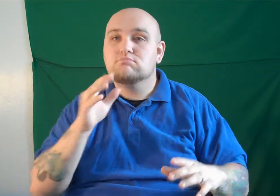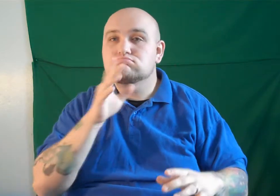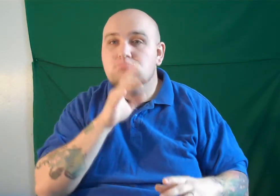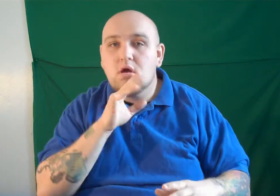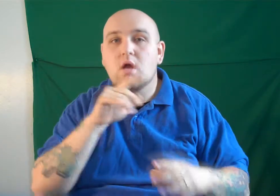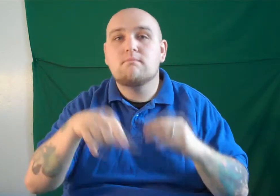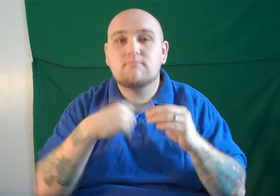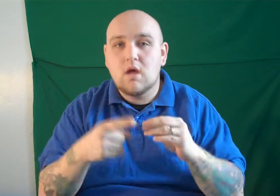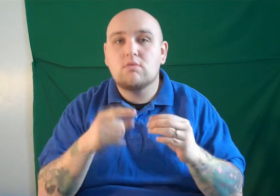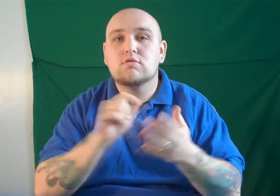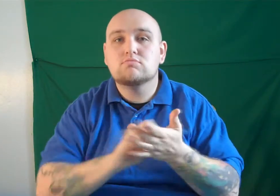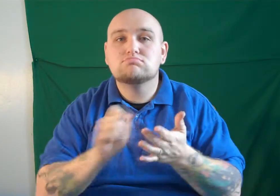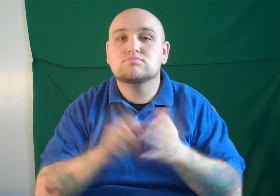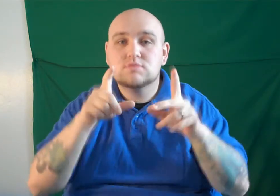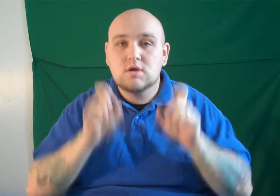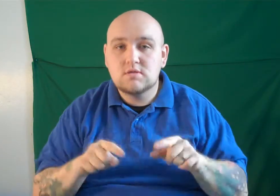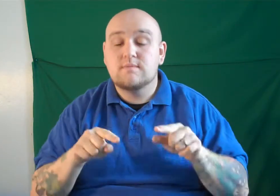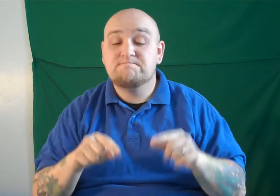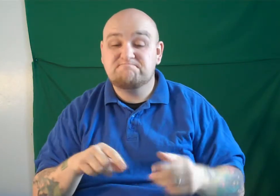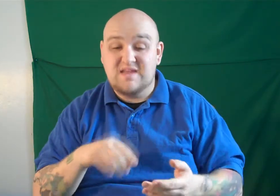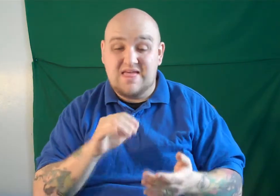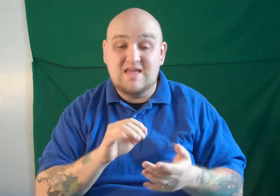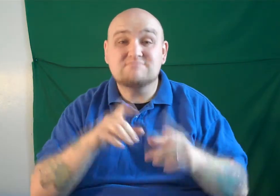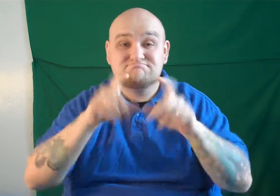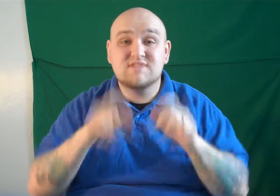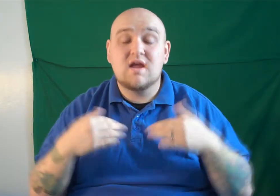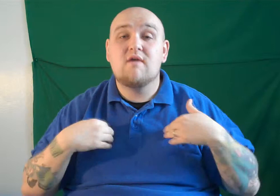are 150 multiple choice questions on the test.